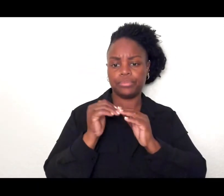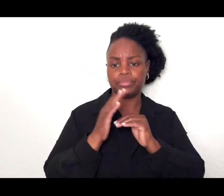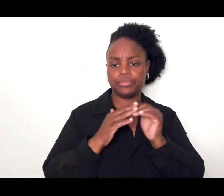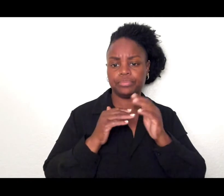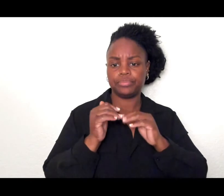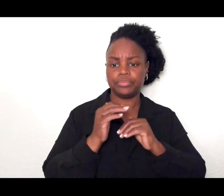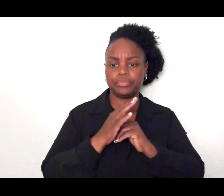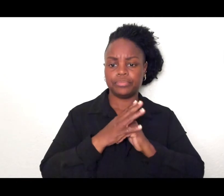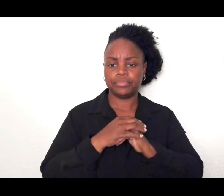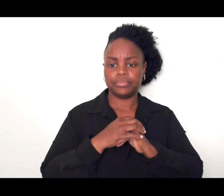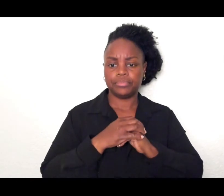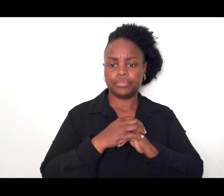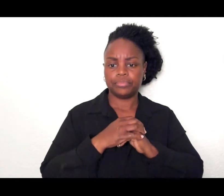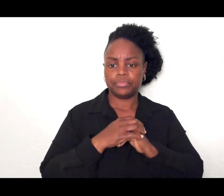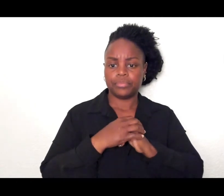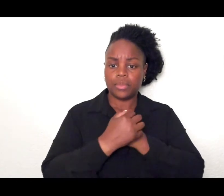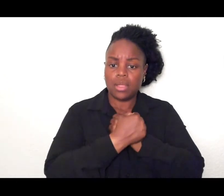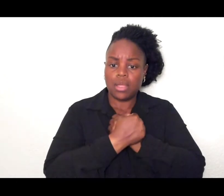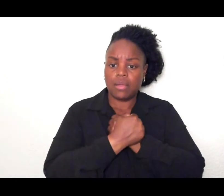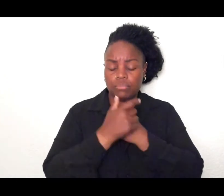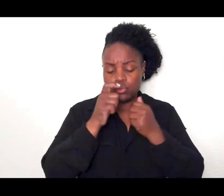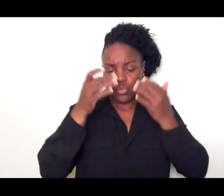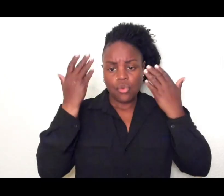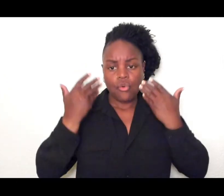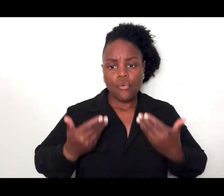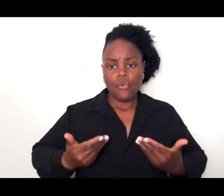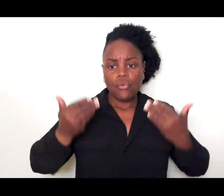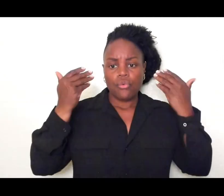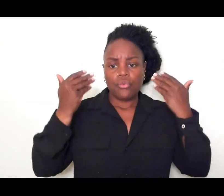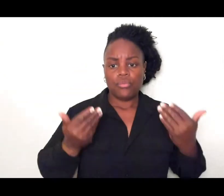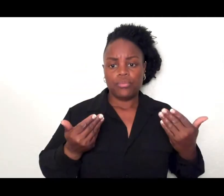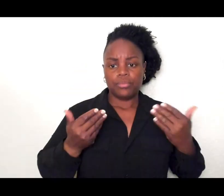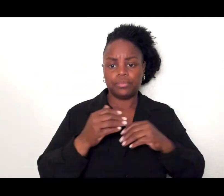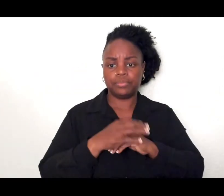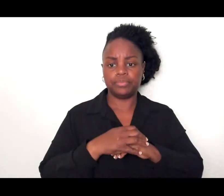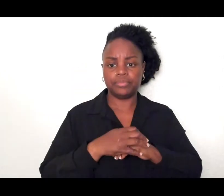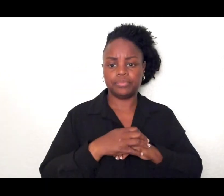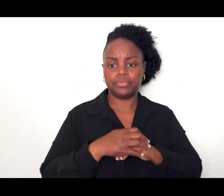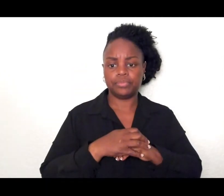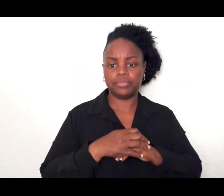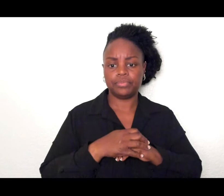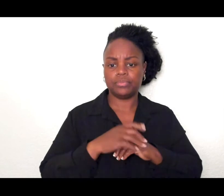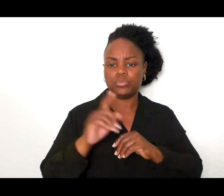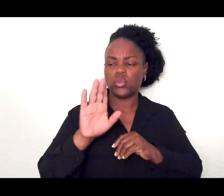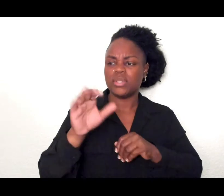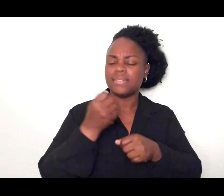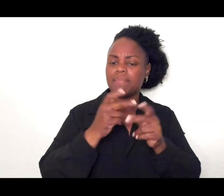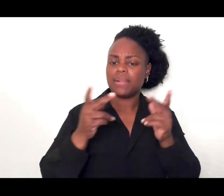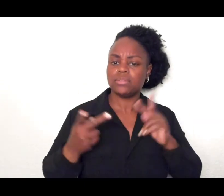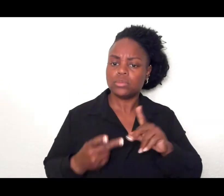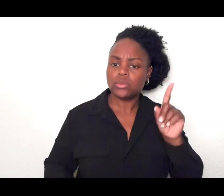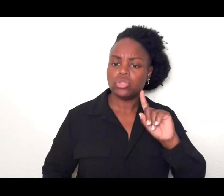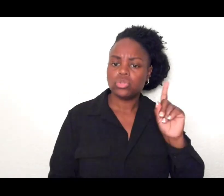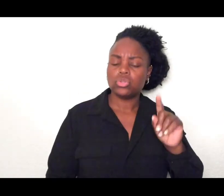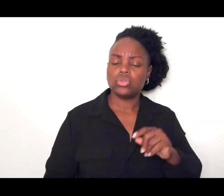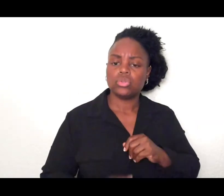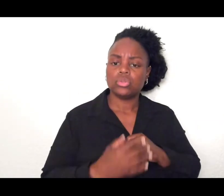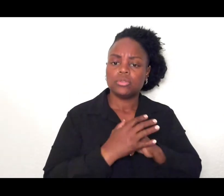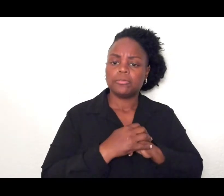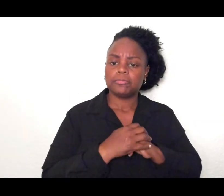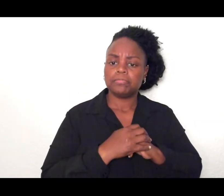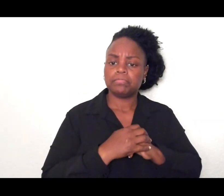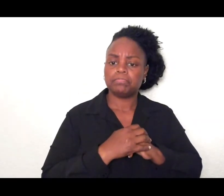have these things. And I think it's like important to reflect that as we move forward. And that this is not a theoretical problem, you know, or a